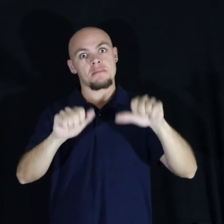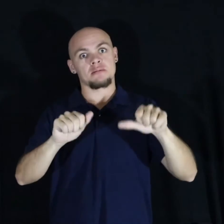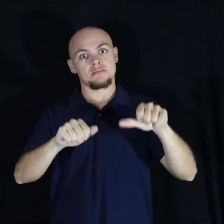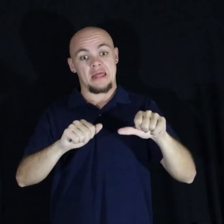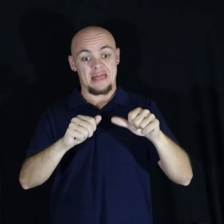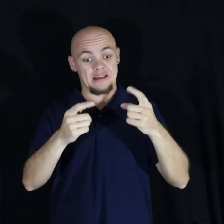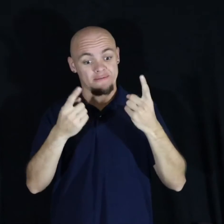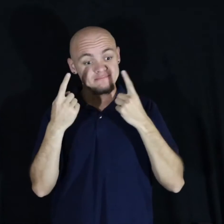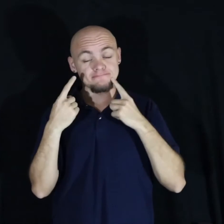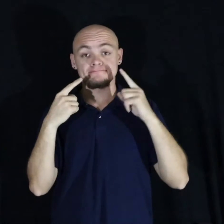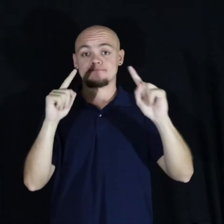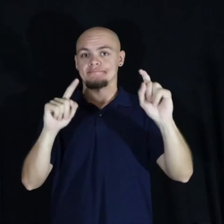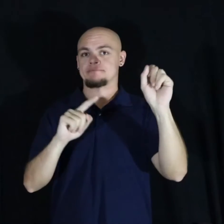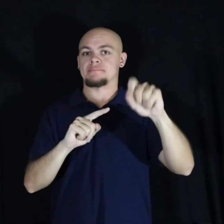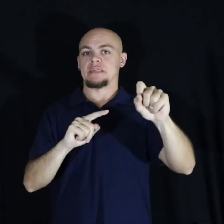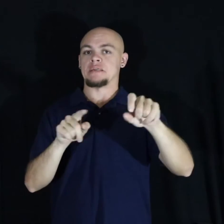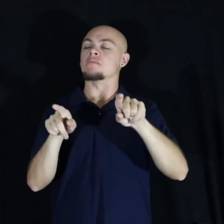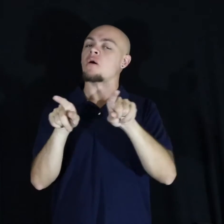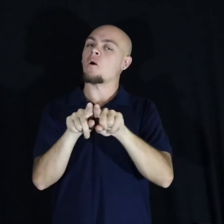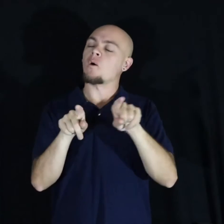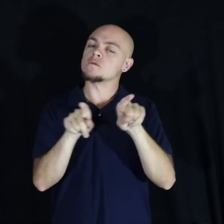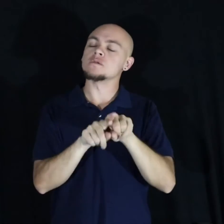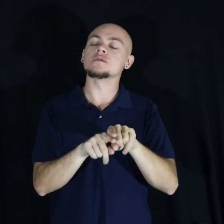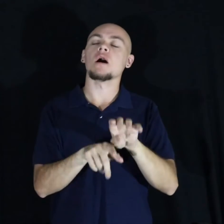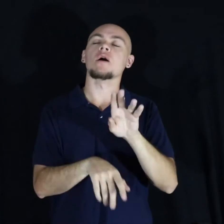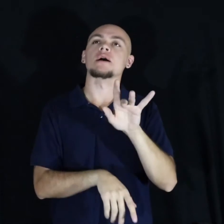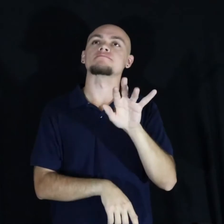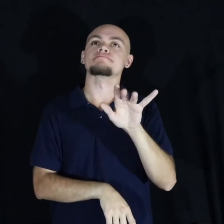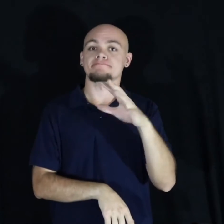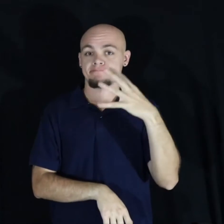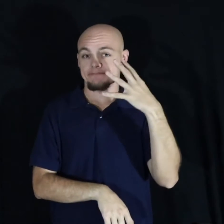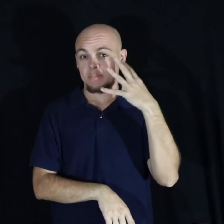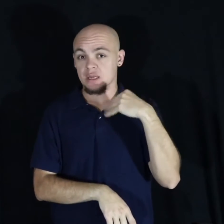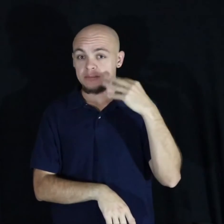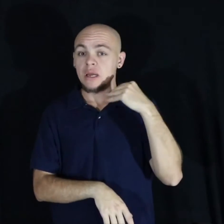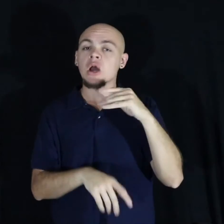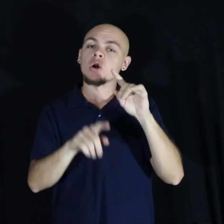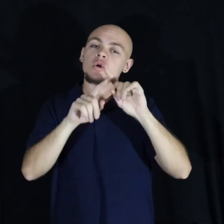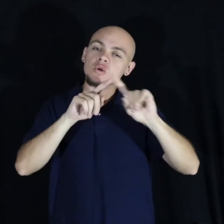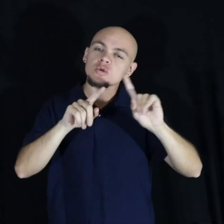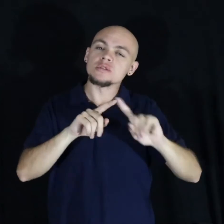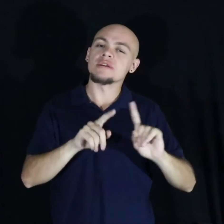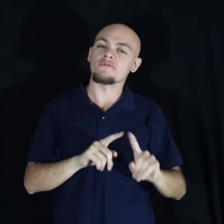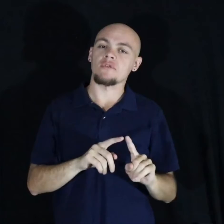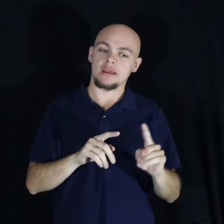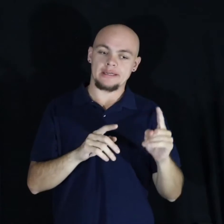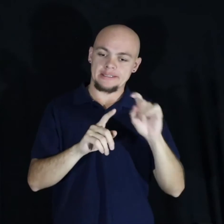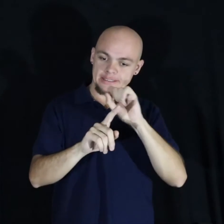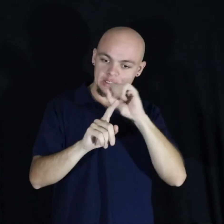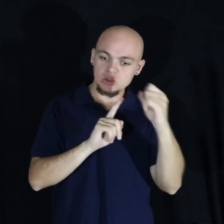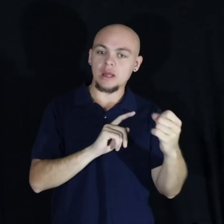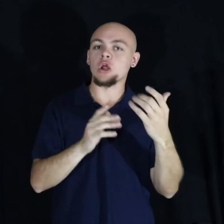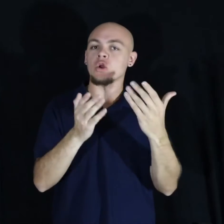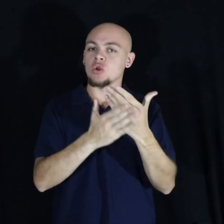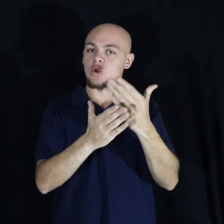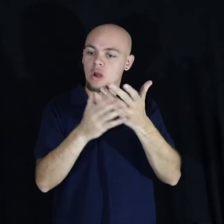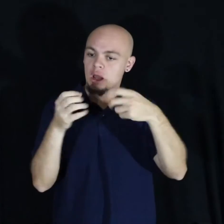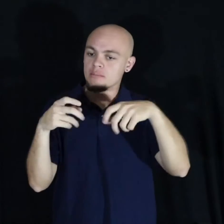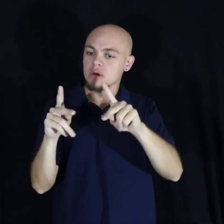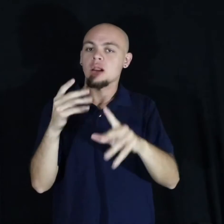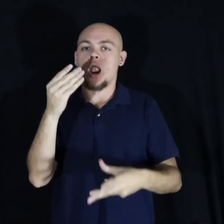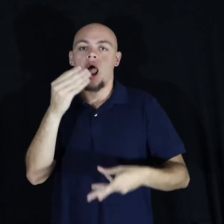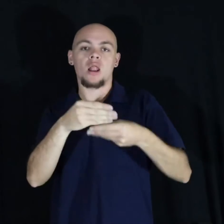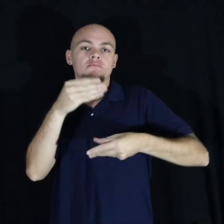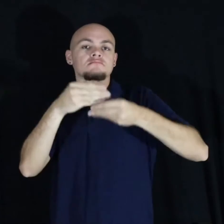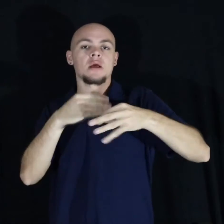experiences, but we also guarantee the possibility of exploring new conditions and new learning opportunities that can contribute an additional